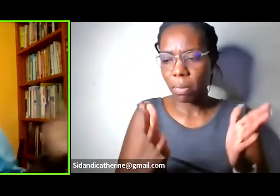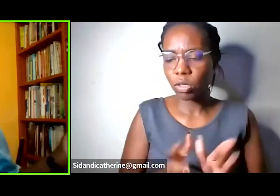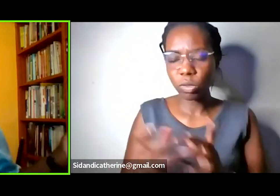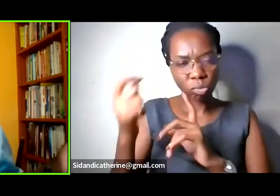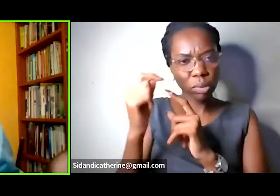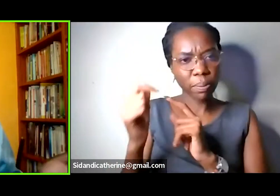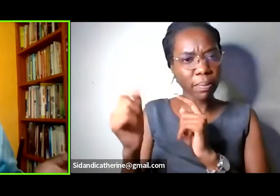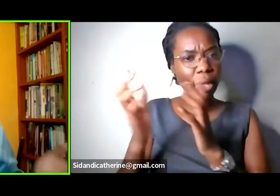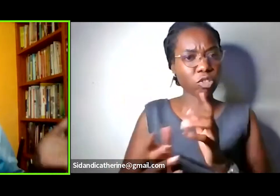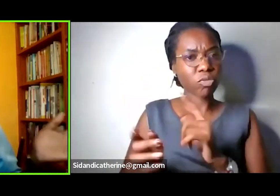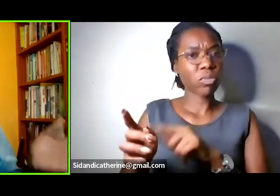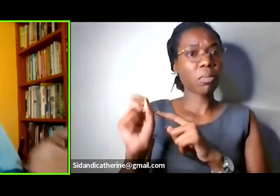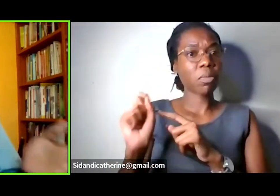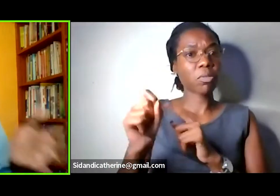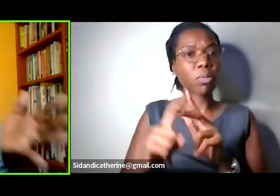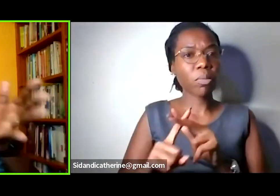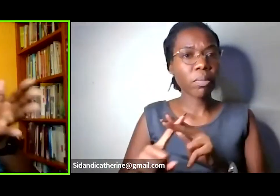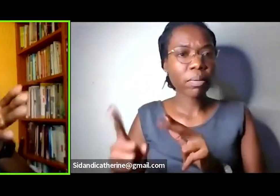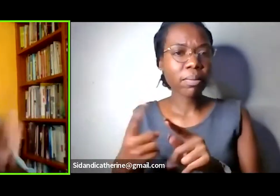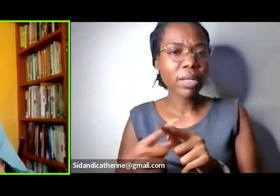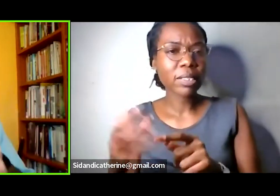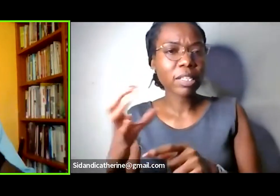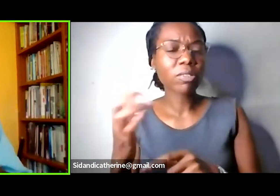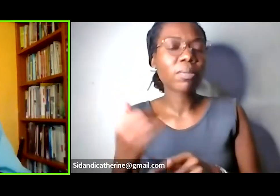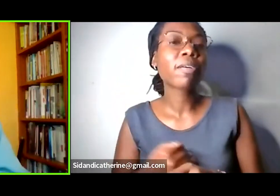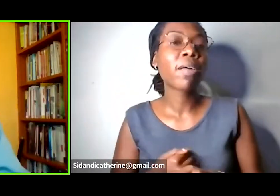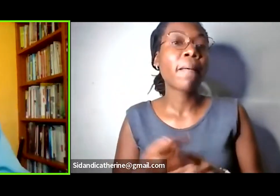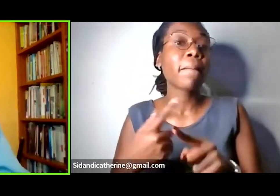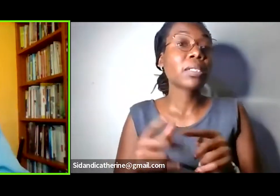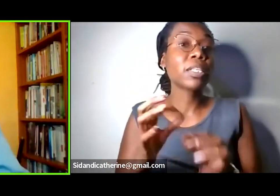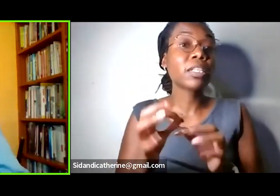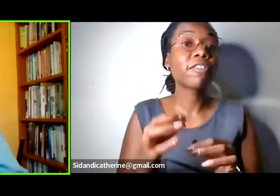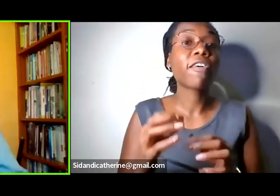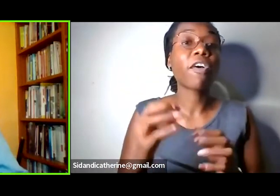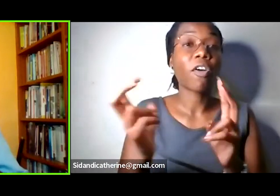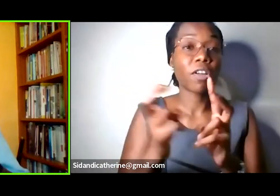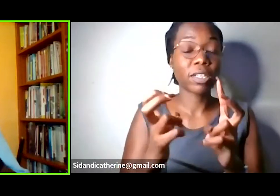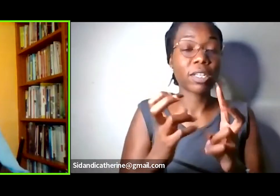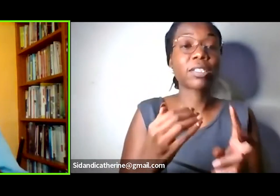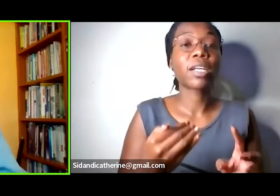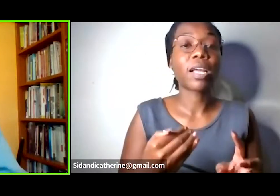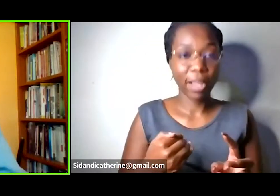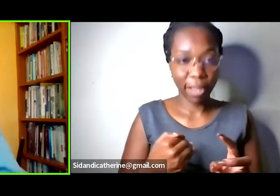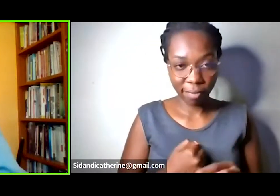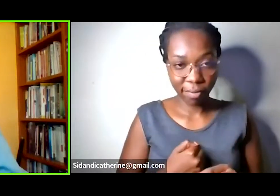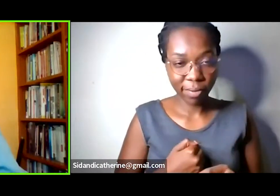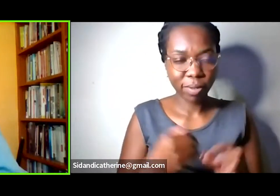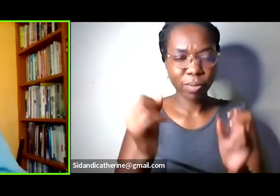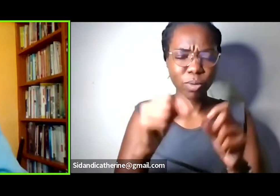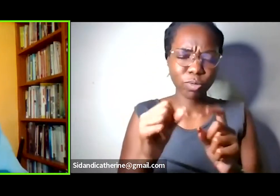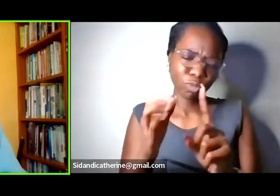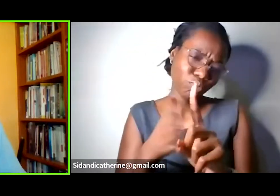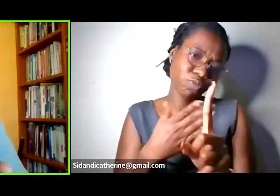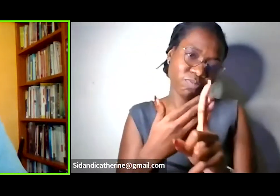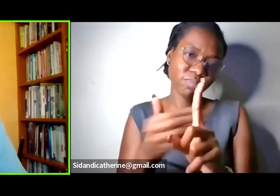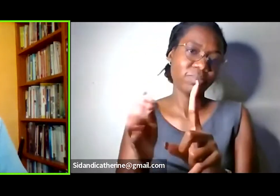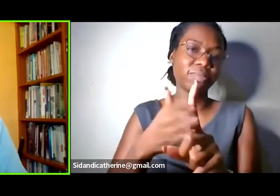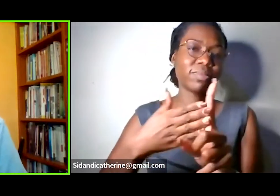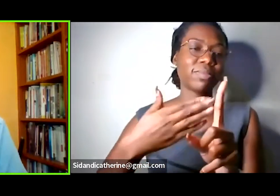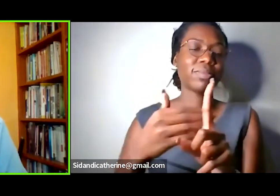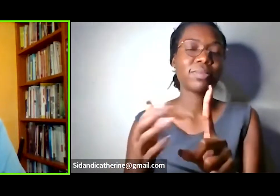email marketing or SMS marketing, bulk SMS marketing, then you're able to track and see what are the open rates. We're able to